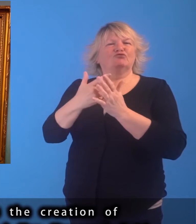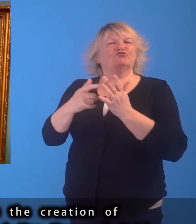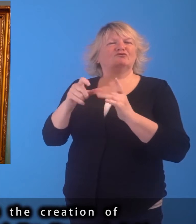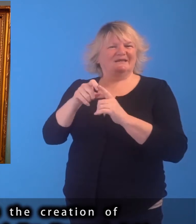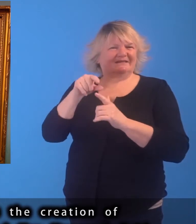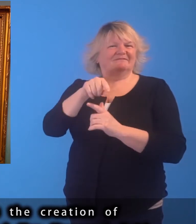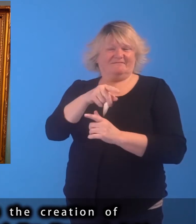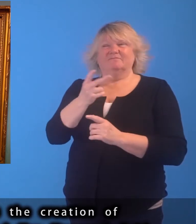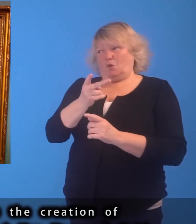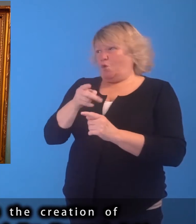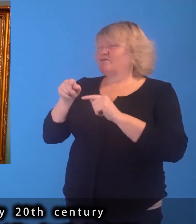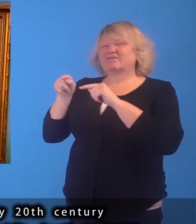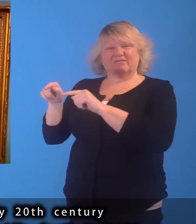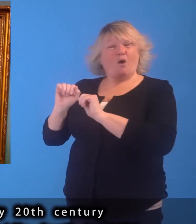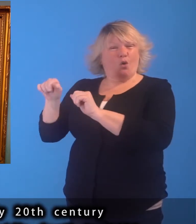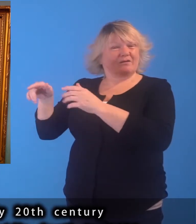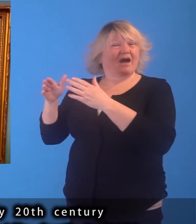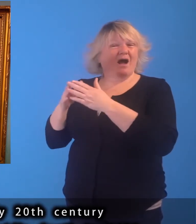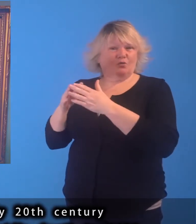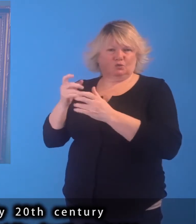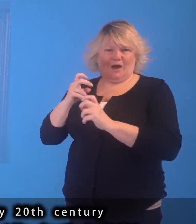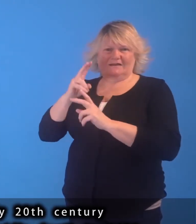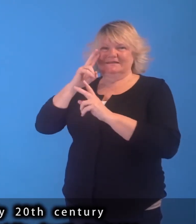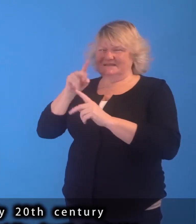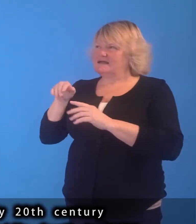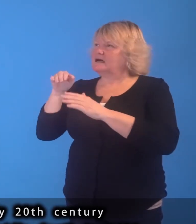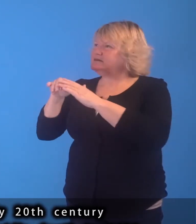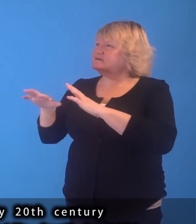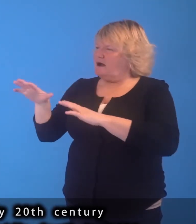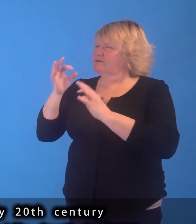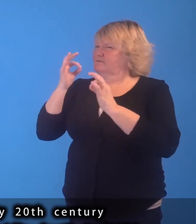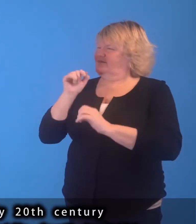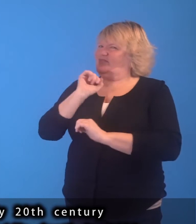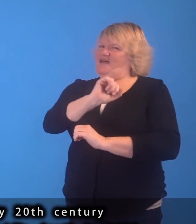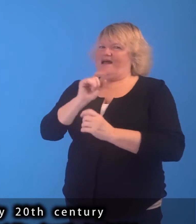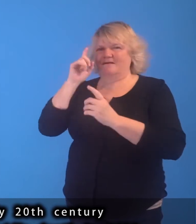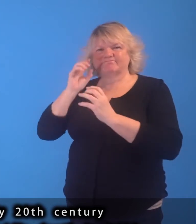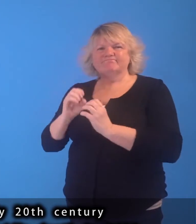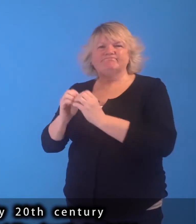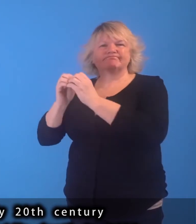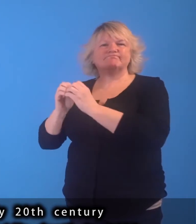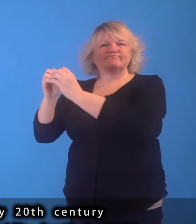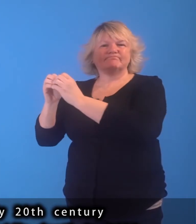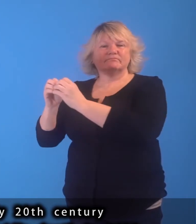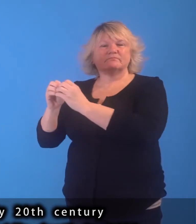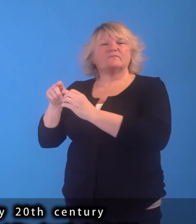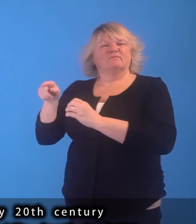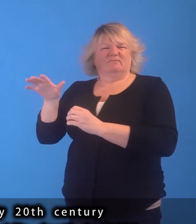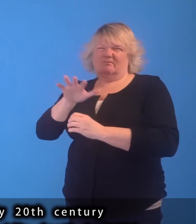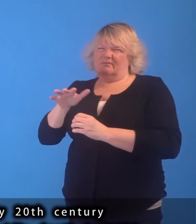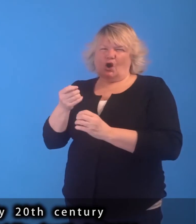Mrs. Margaret Reed, who owned the house in the early 20th century and left it to the nation upon Mrs.